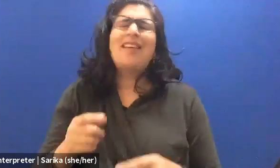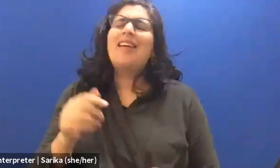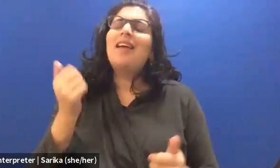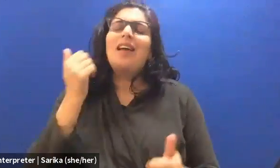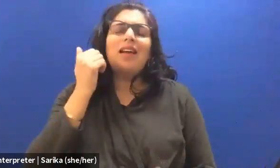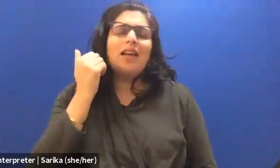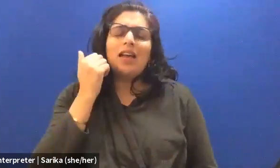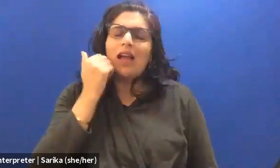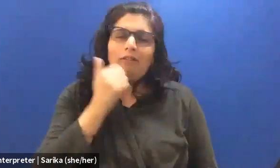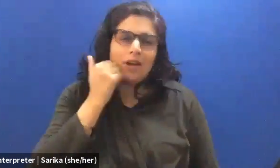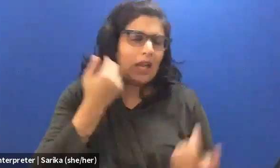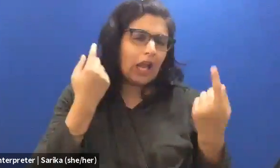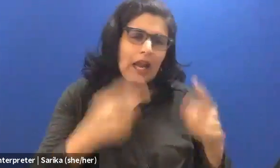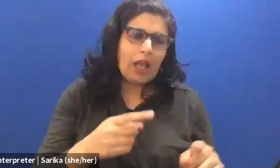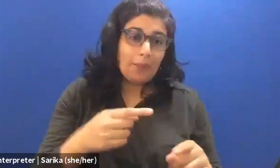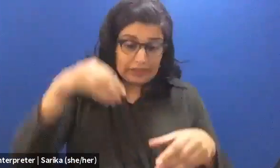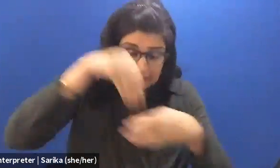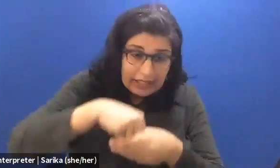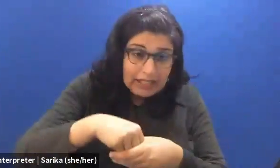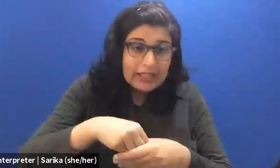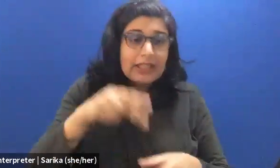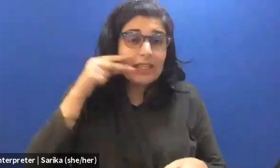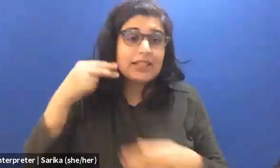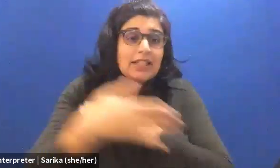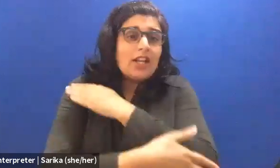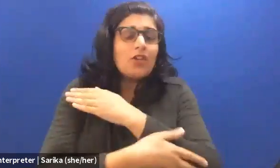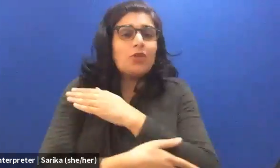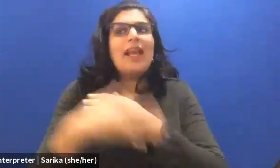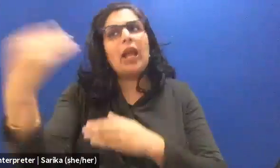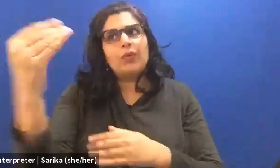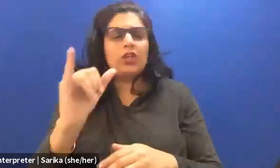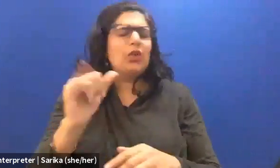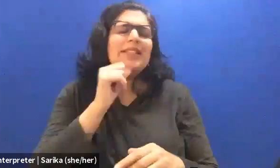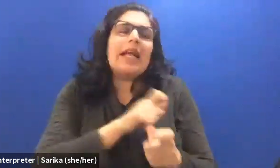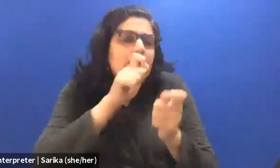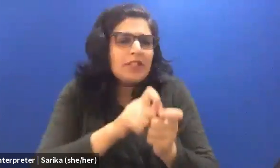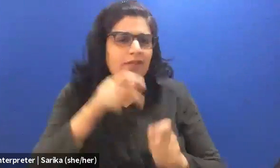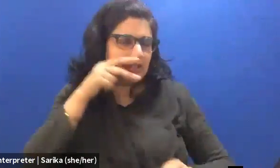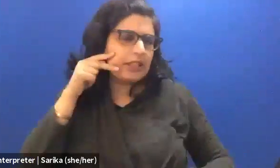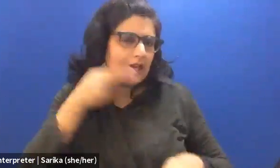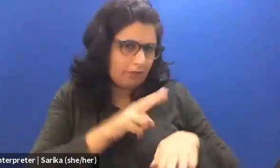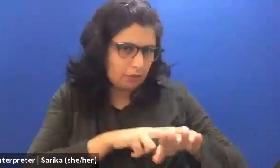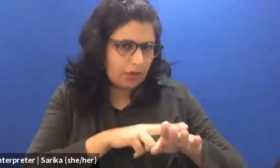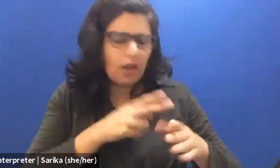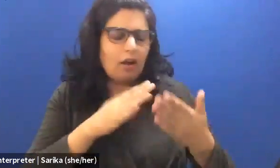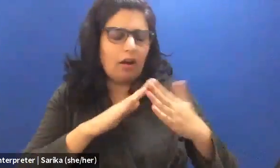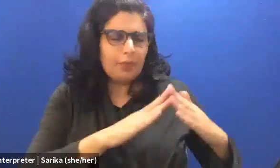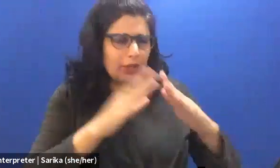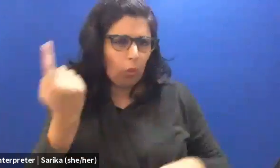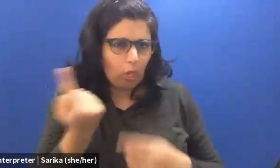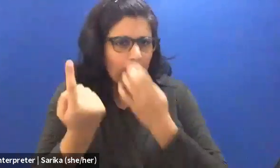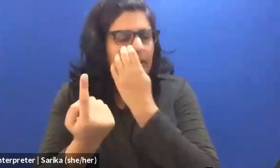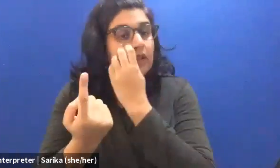outside of Indian country. This is not specific to Native communities, so we want to say that. So I guess the first question